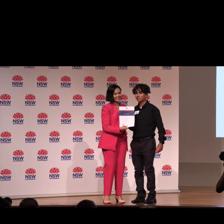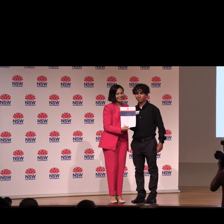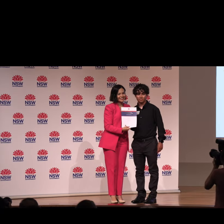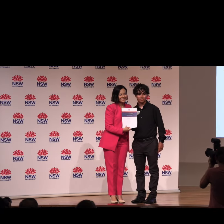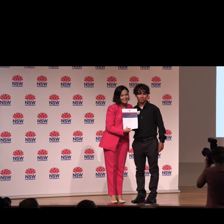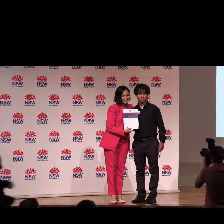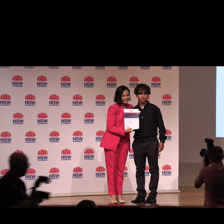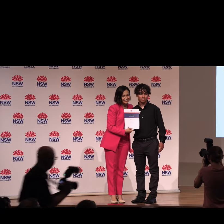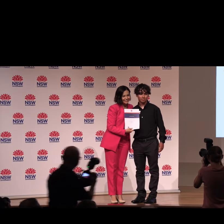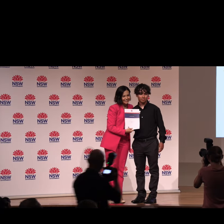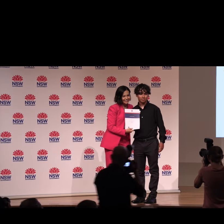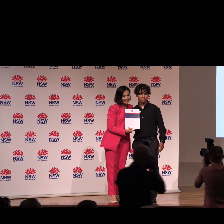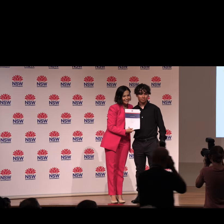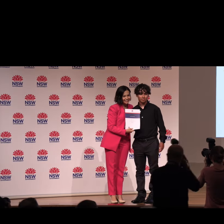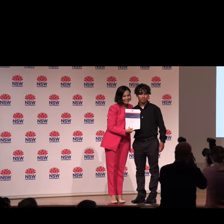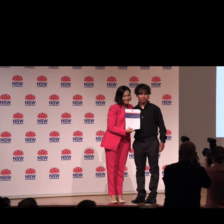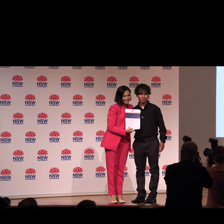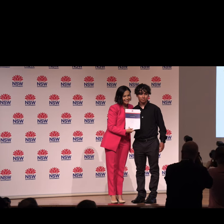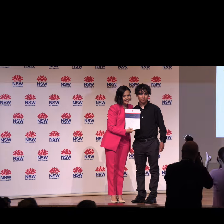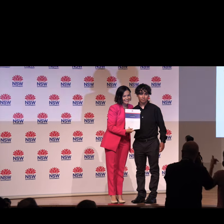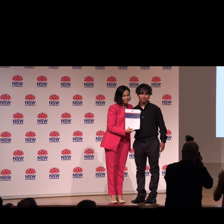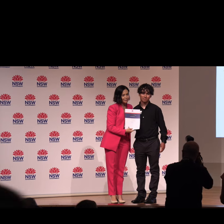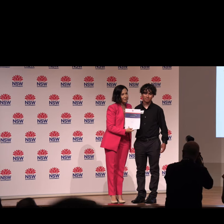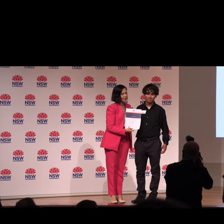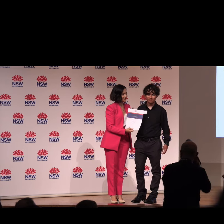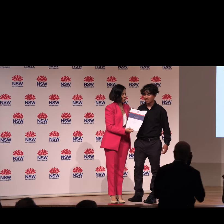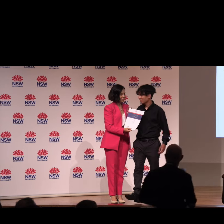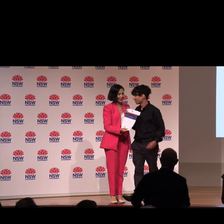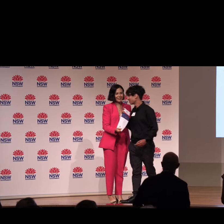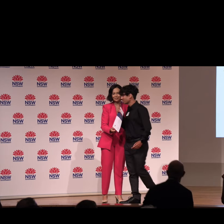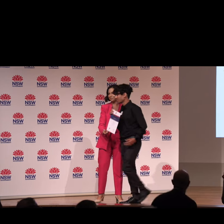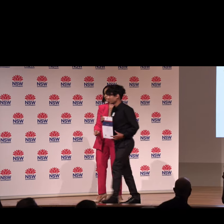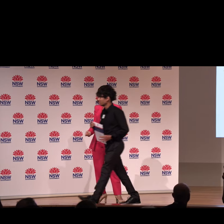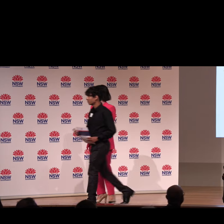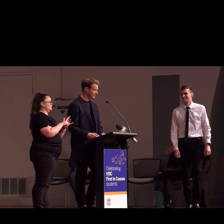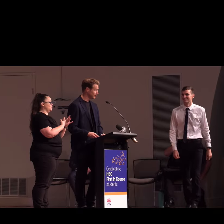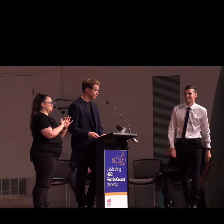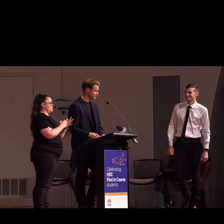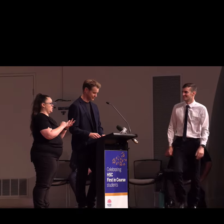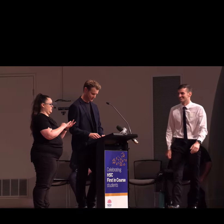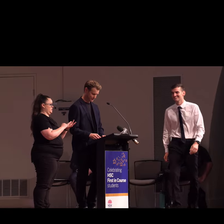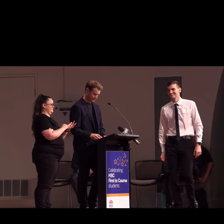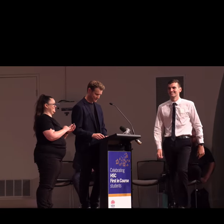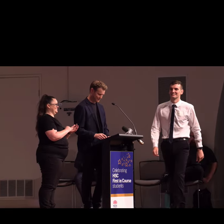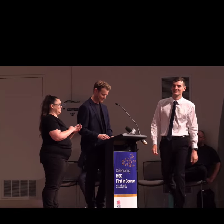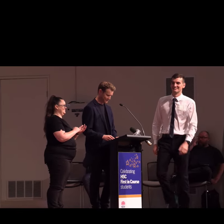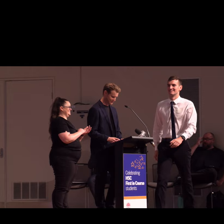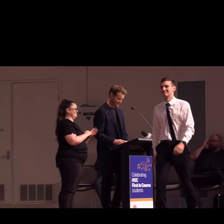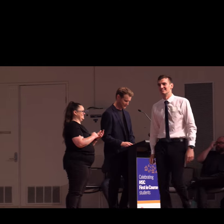Also equal first in mathematics standard two, Jed Kirkman, St. Columba Anglican School.